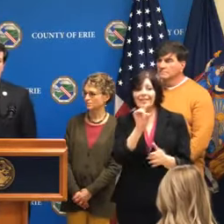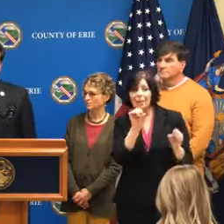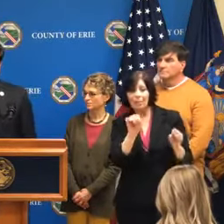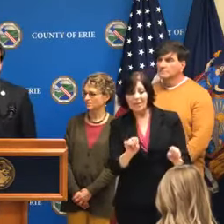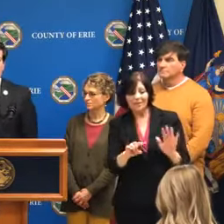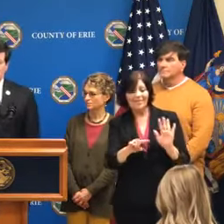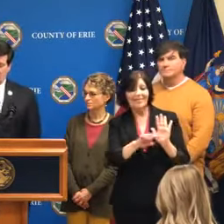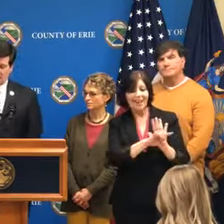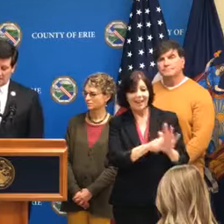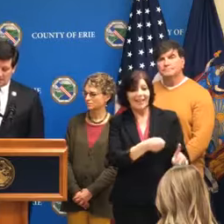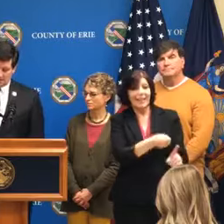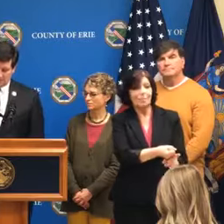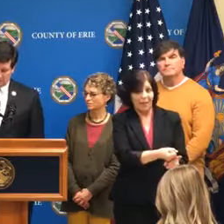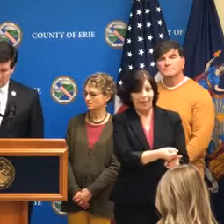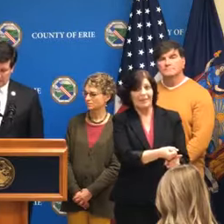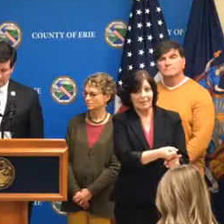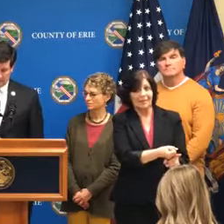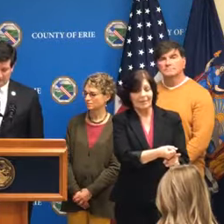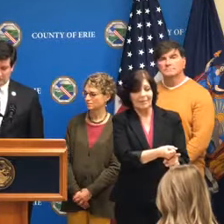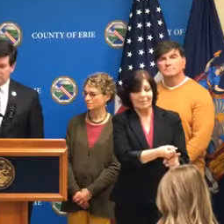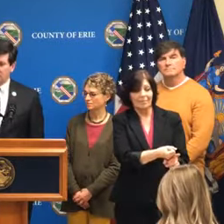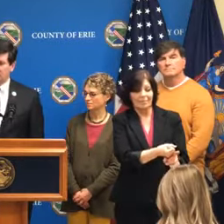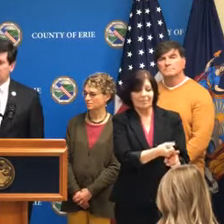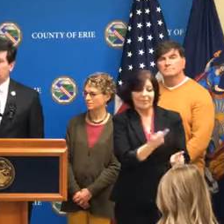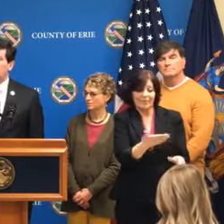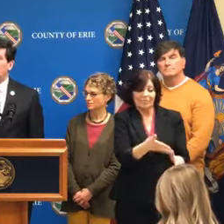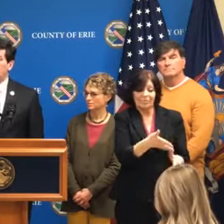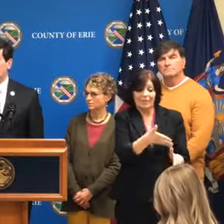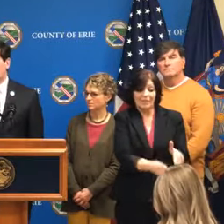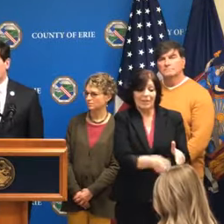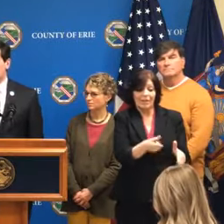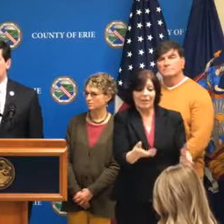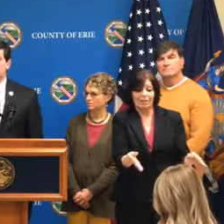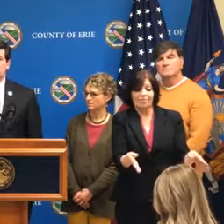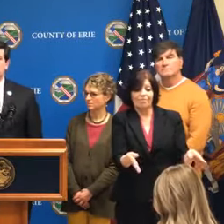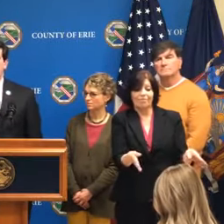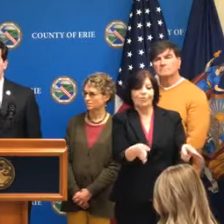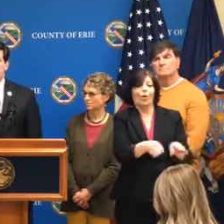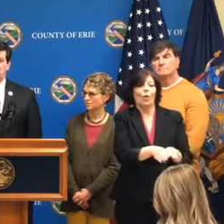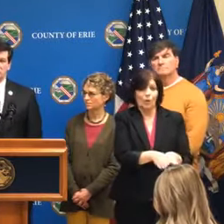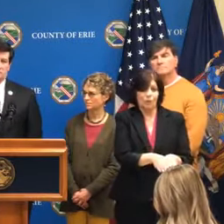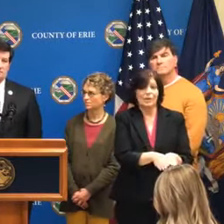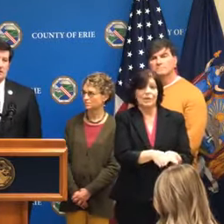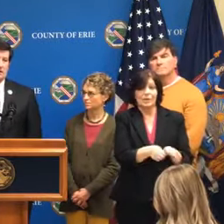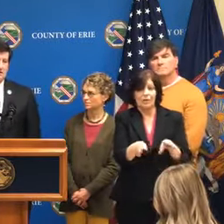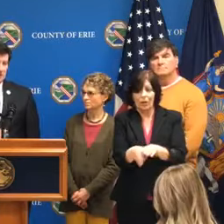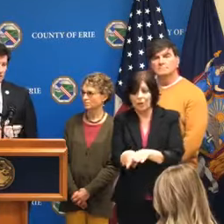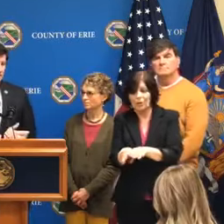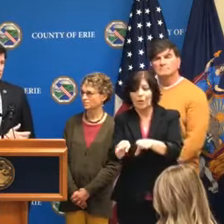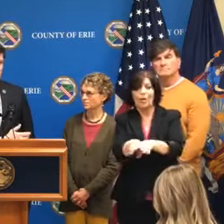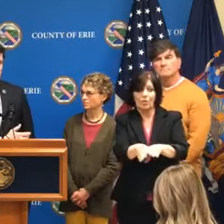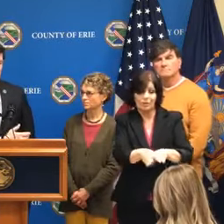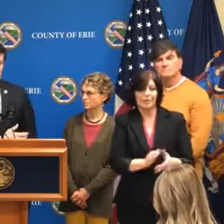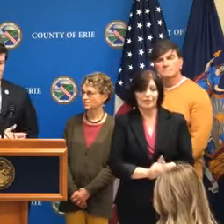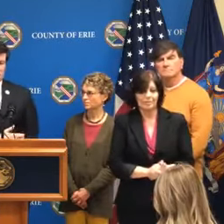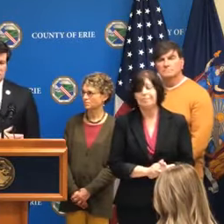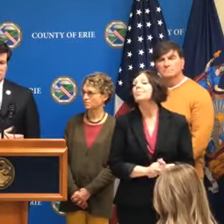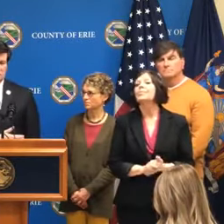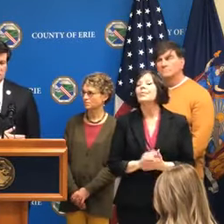negative impact that can arrive as a result, or derive as a result of mass closures. Doc Burstein